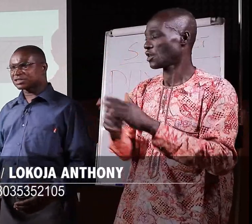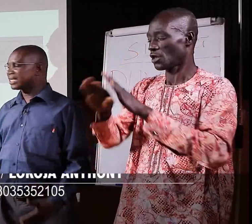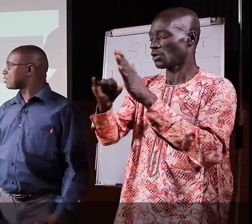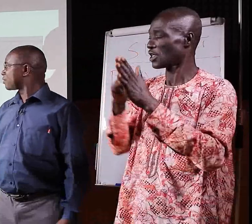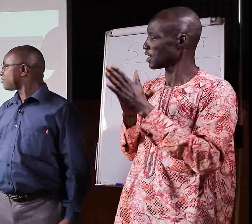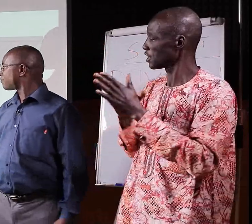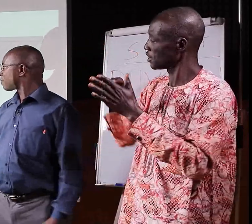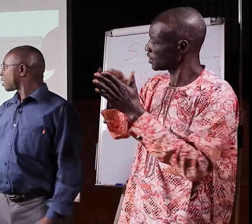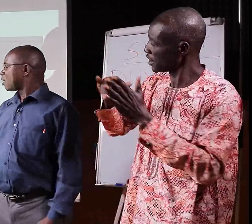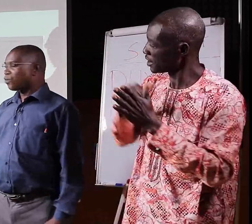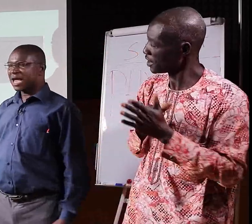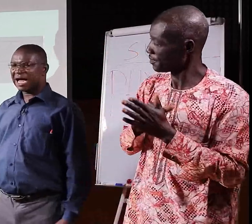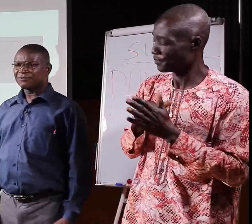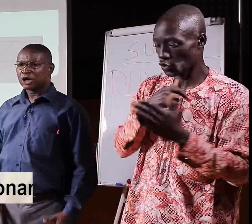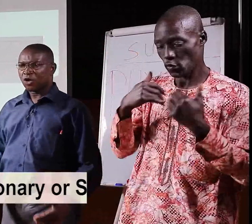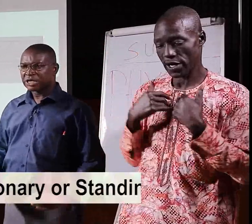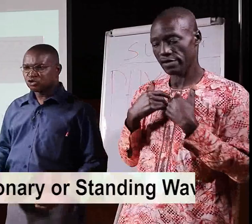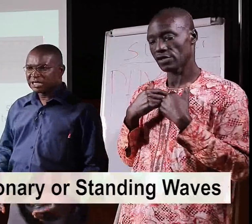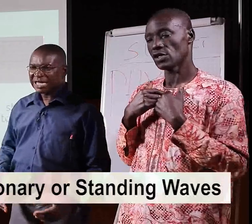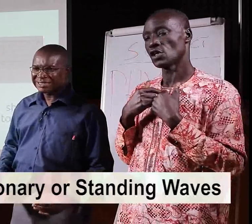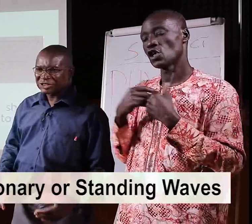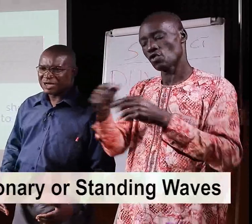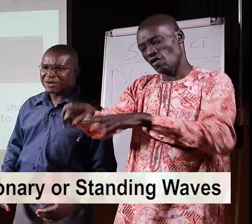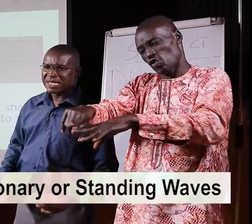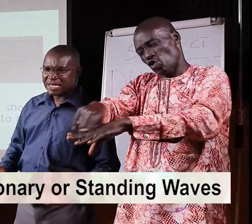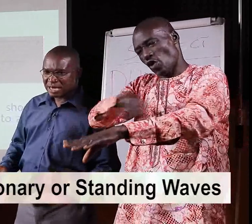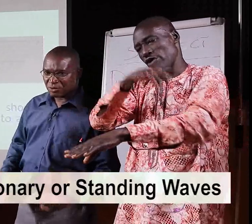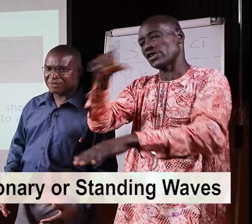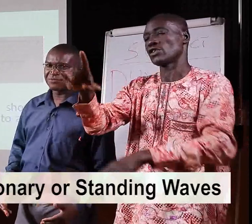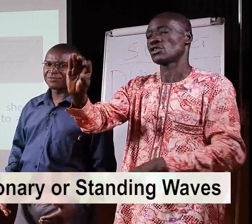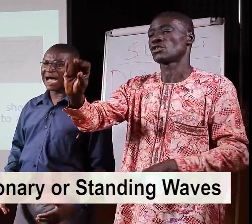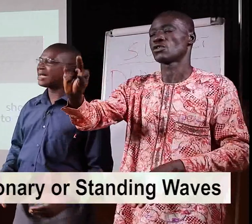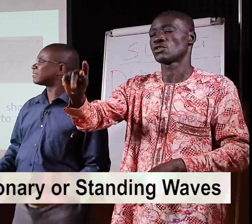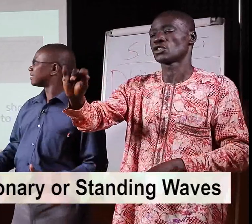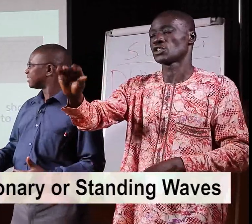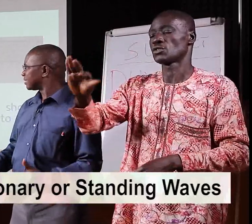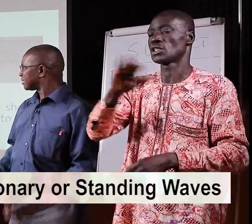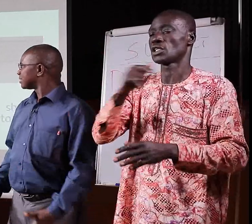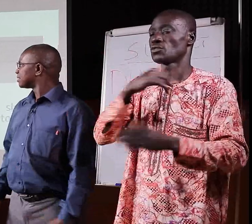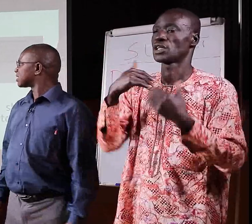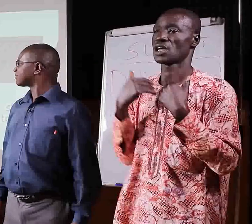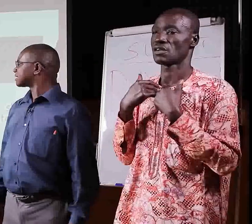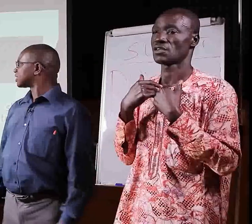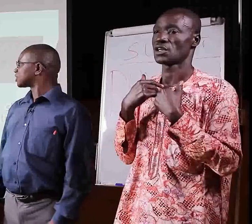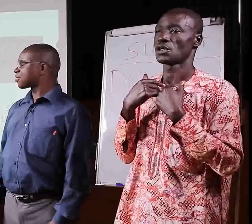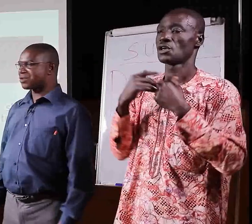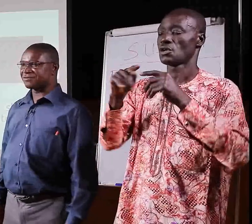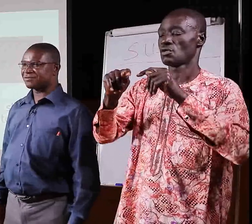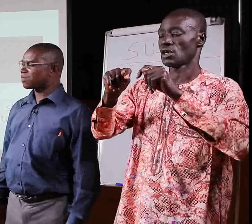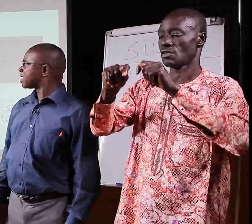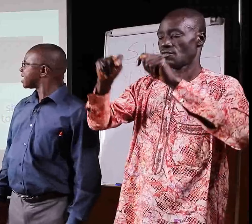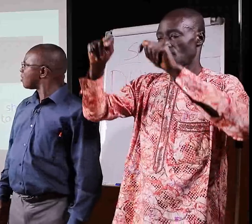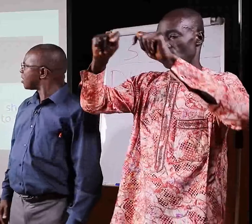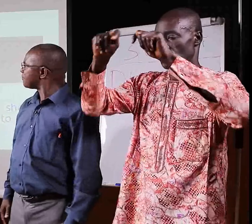stationary or standing wave, we have longitudinal stationary wave and transverse stationary